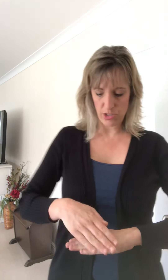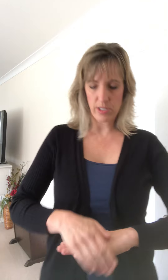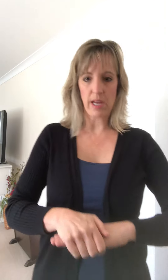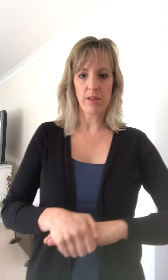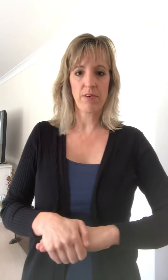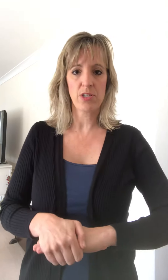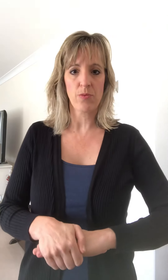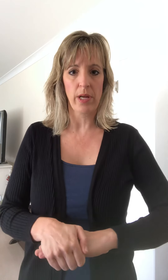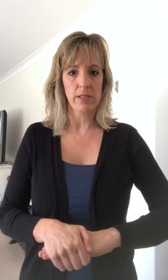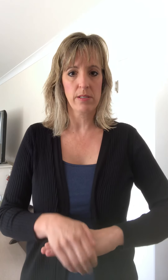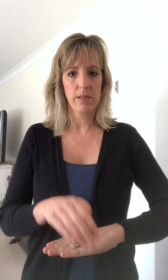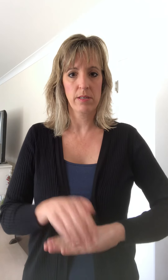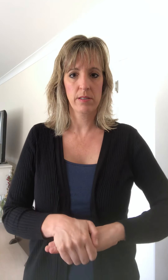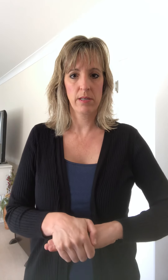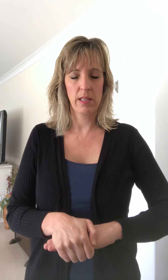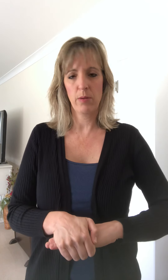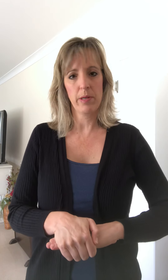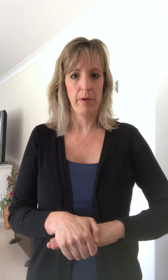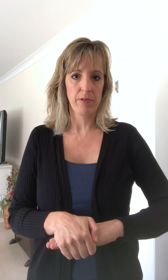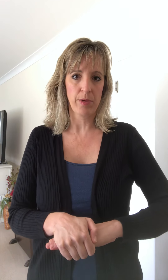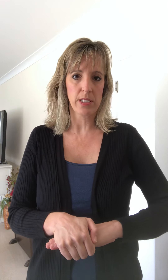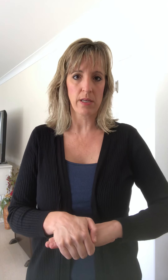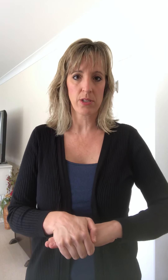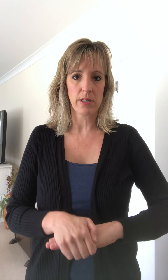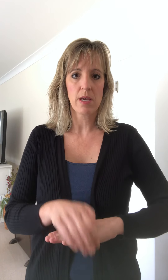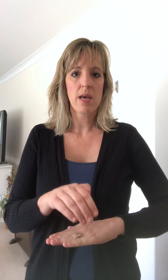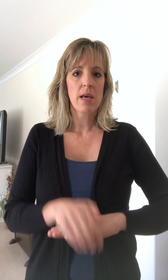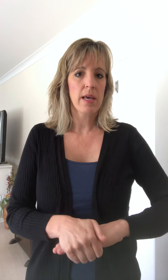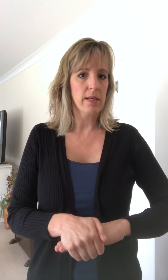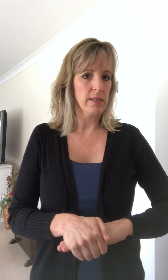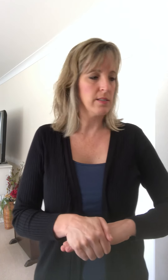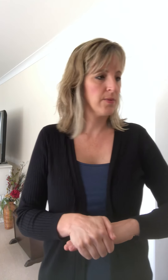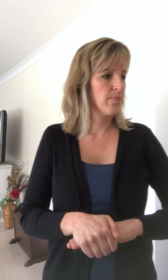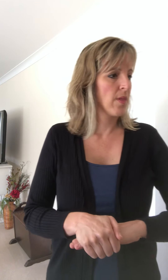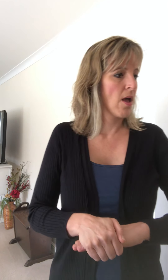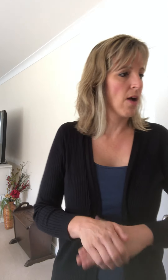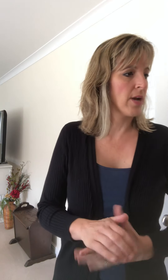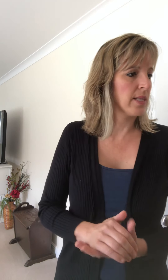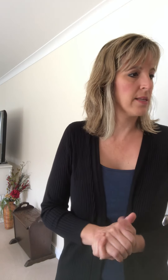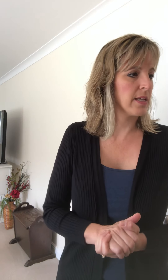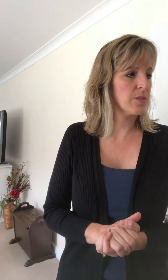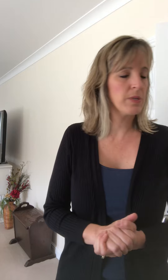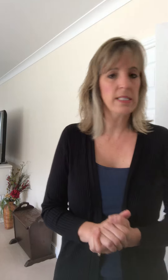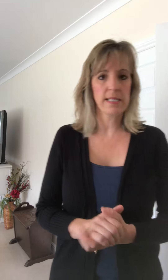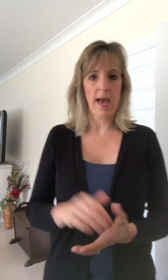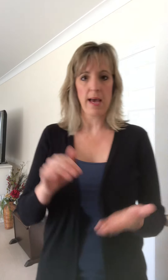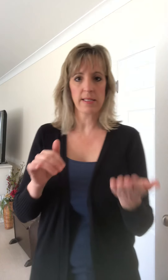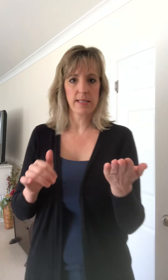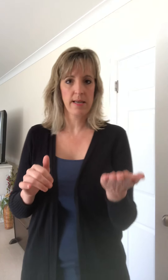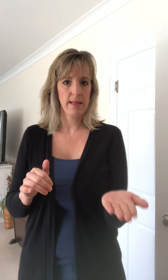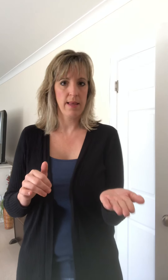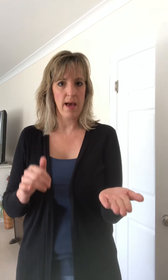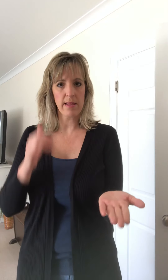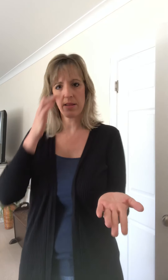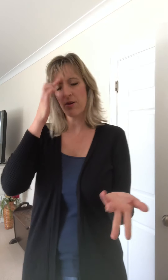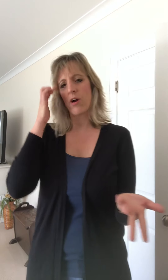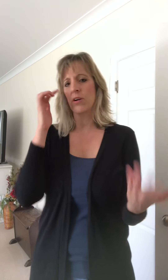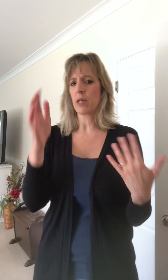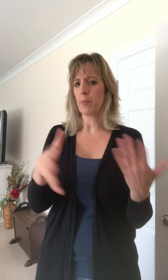just kind of at your waist, a little bit above your waist, actually. England. All right, the next one is that. That, there are a couple